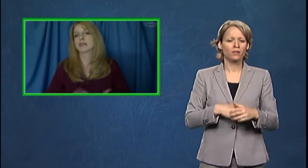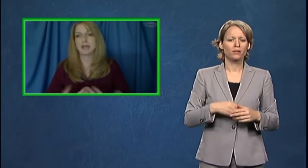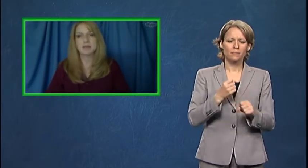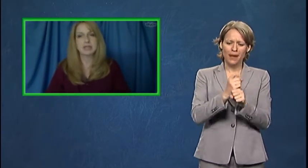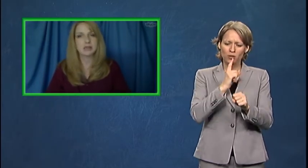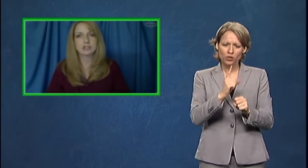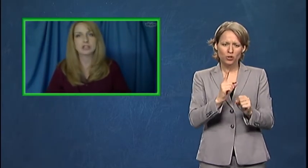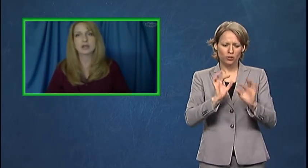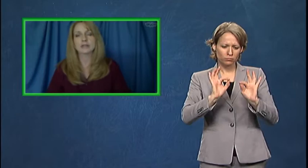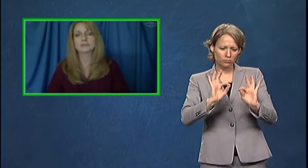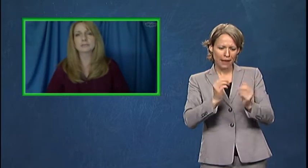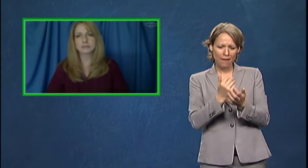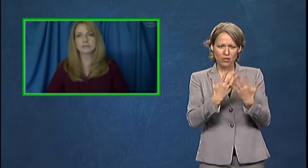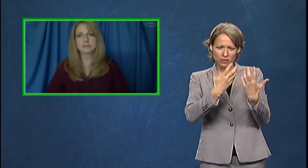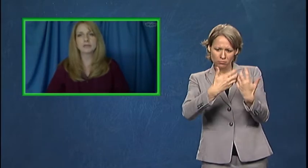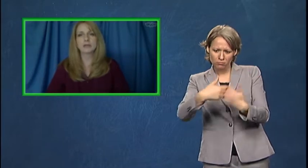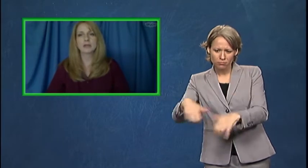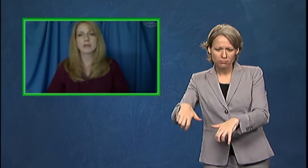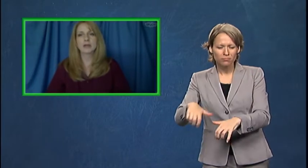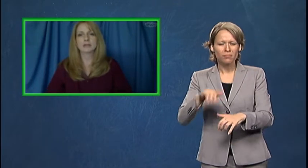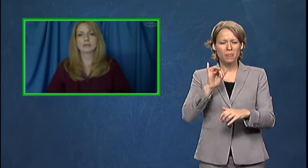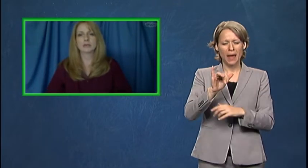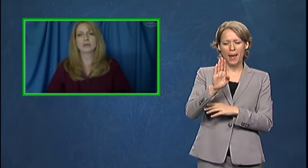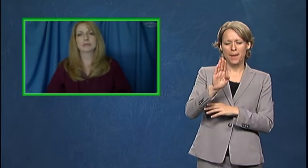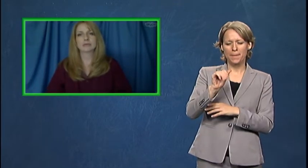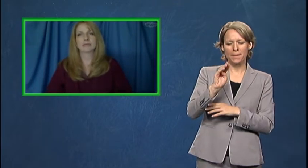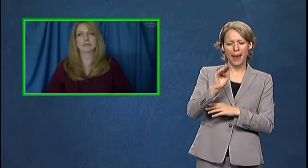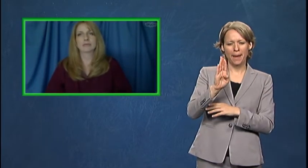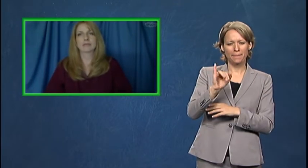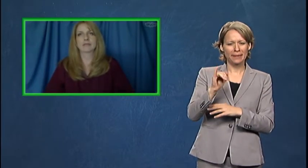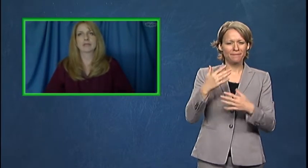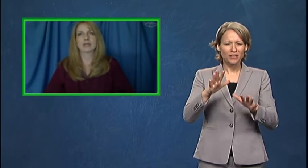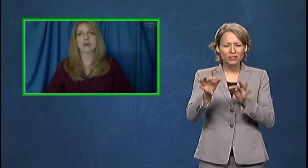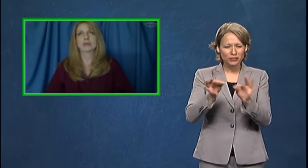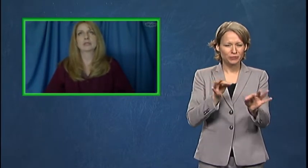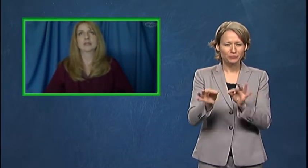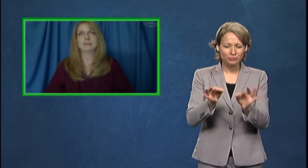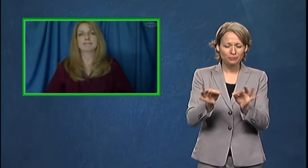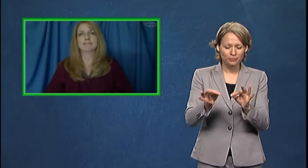about, that Bambi touched on. So we don't